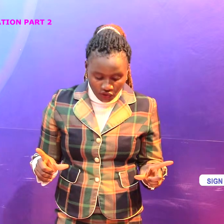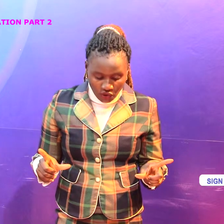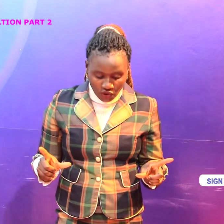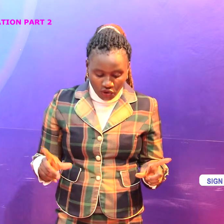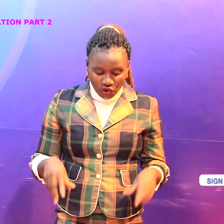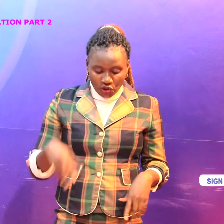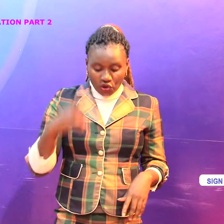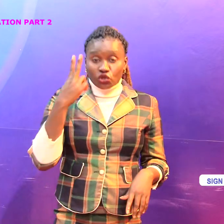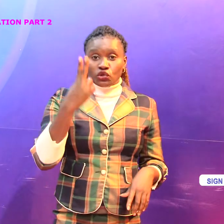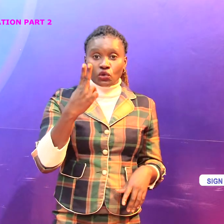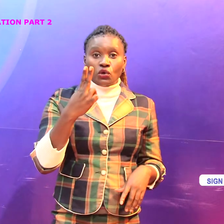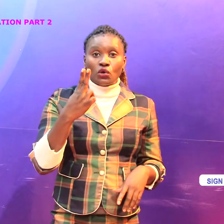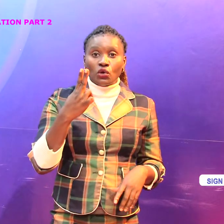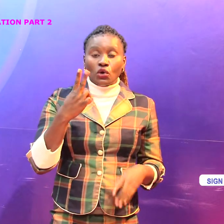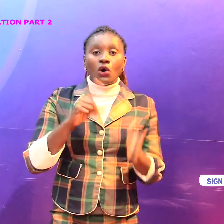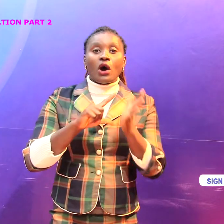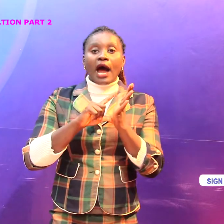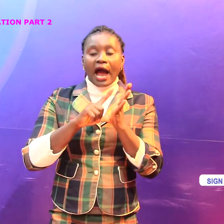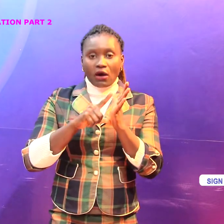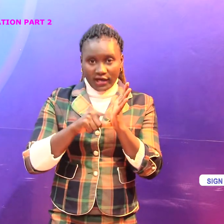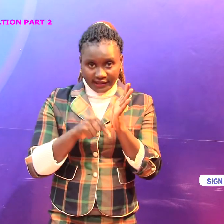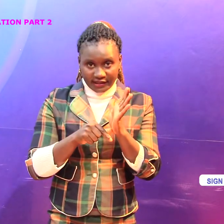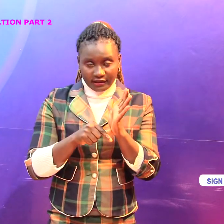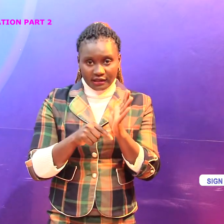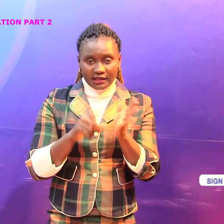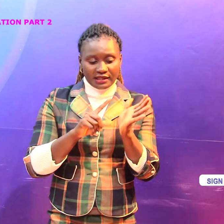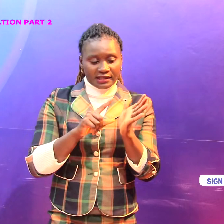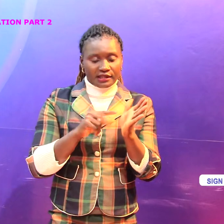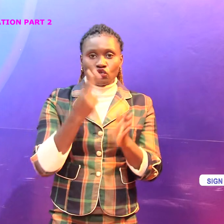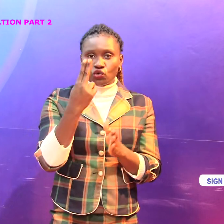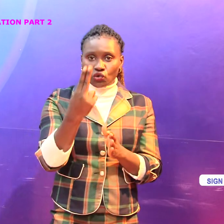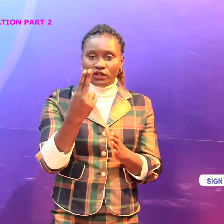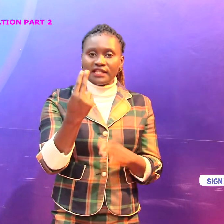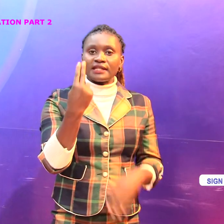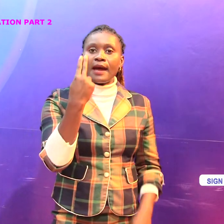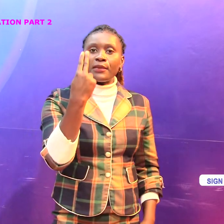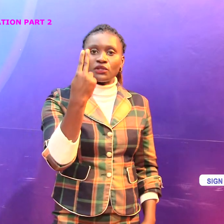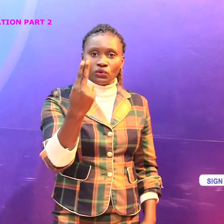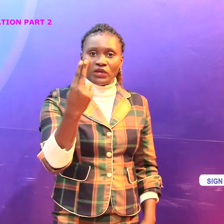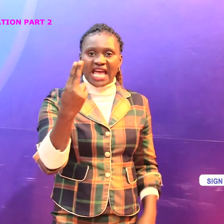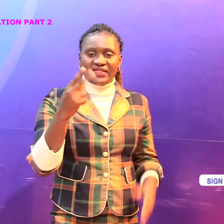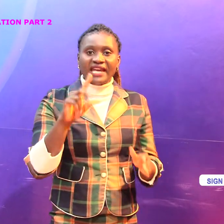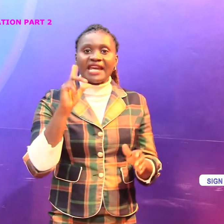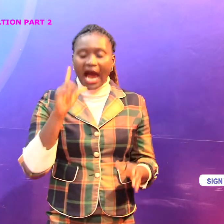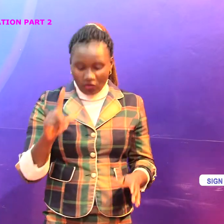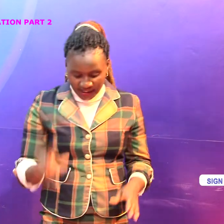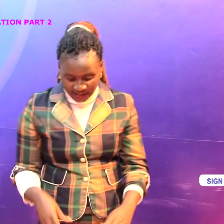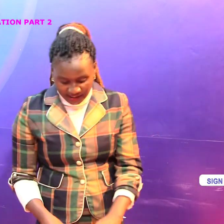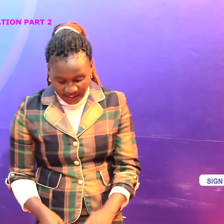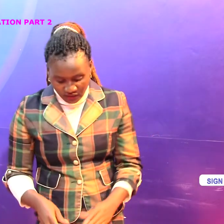so 2 hours. This is 2. This is number 2. And then hours, we